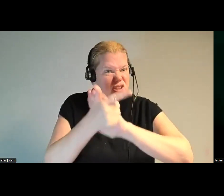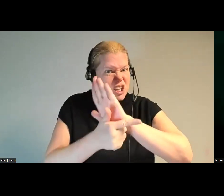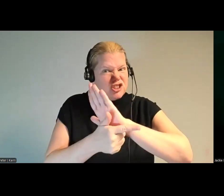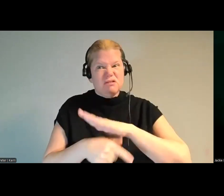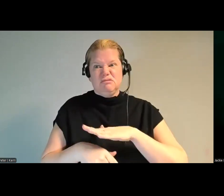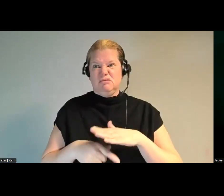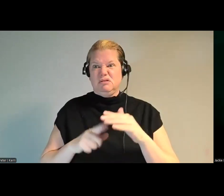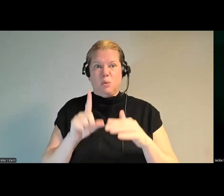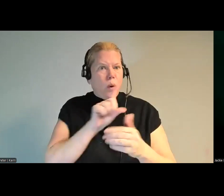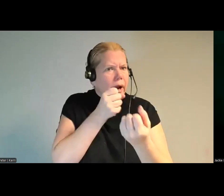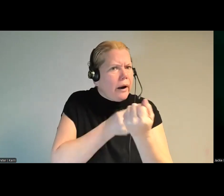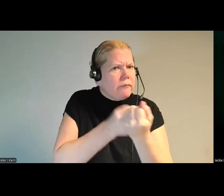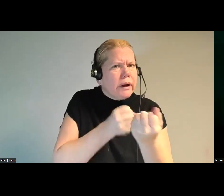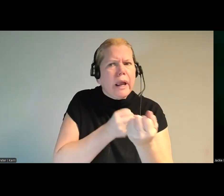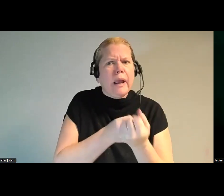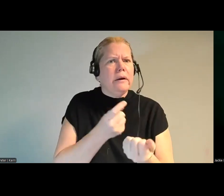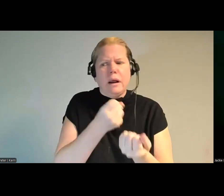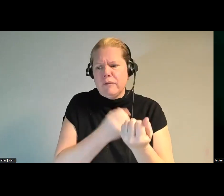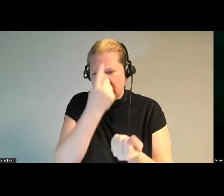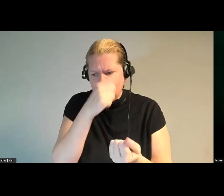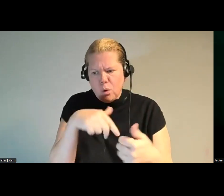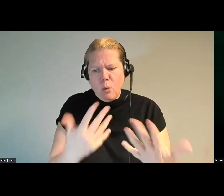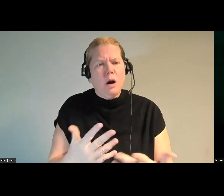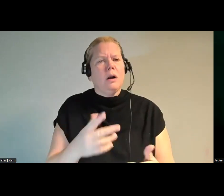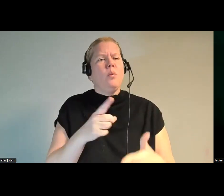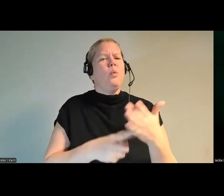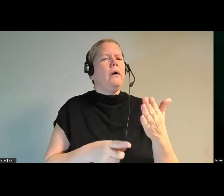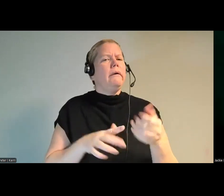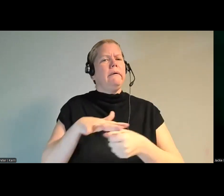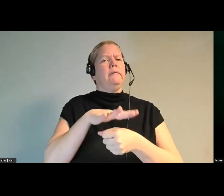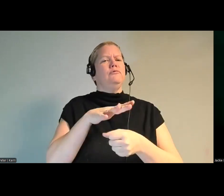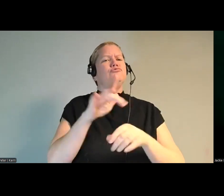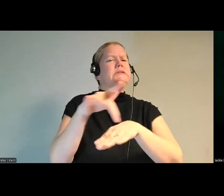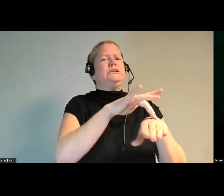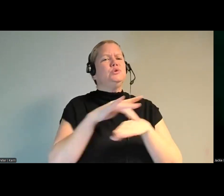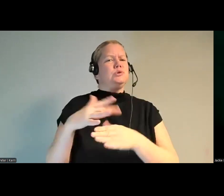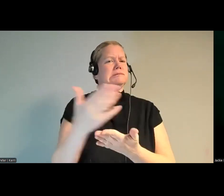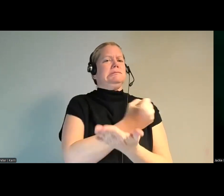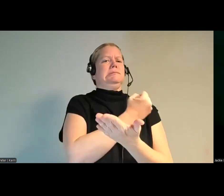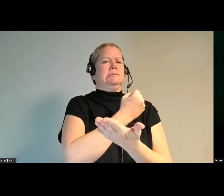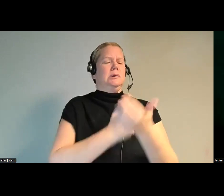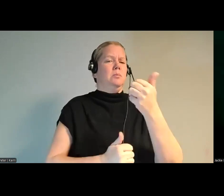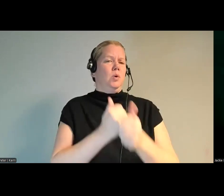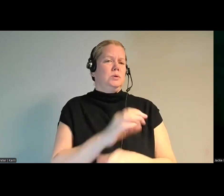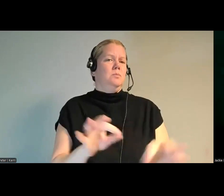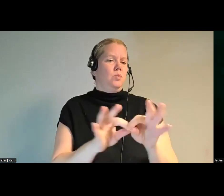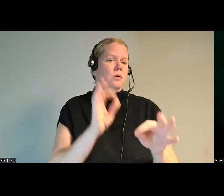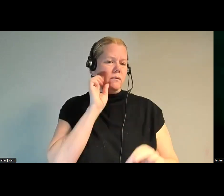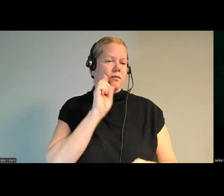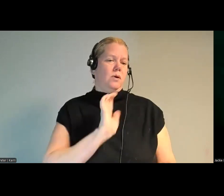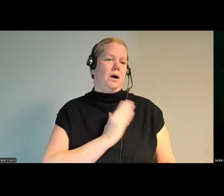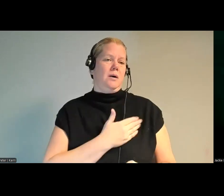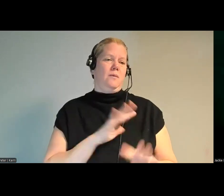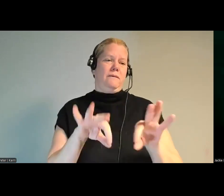on advocating for, and what areas of information or what resources are most important to our families and